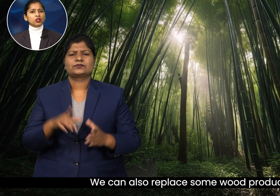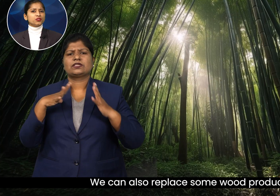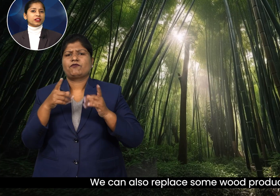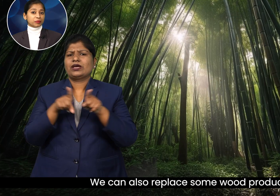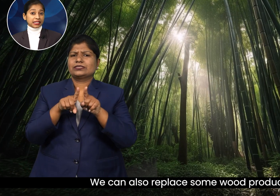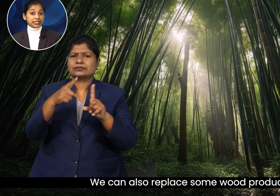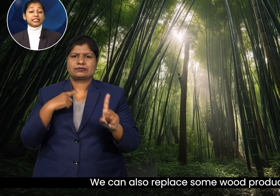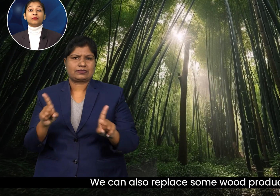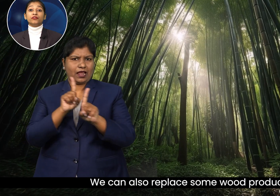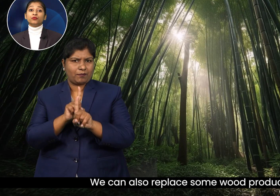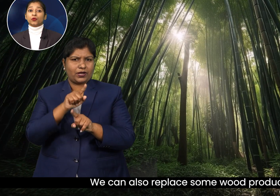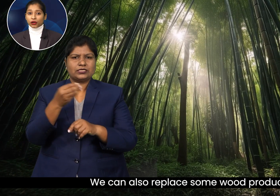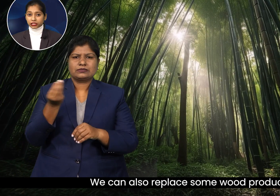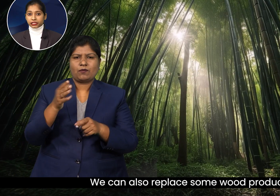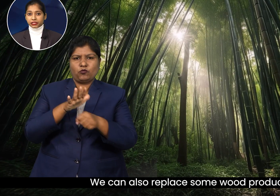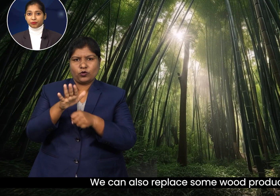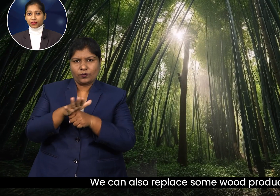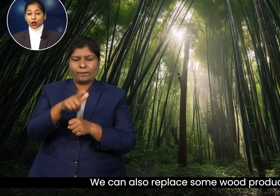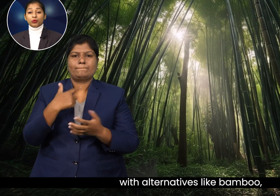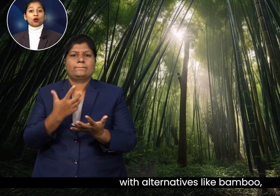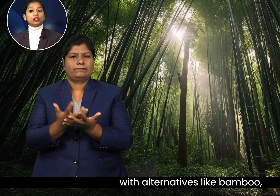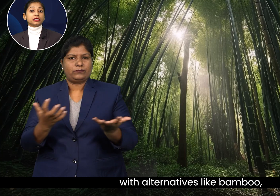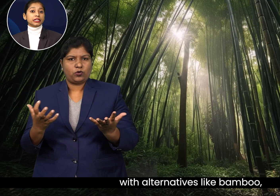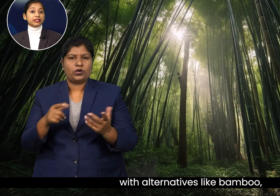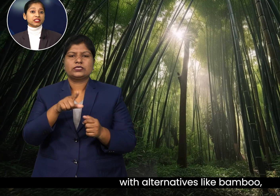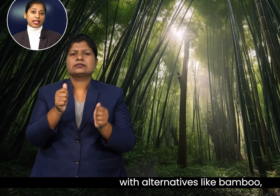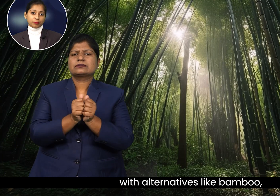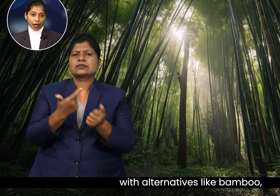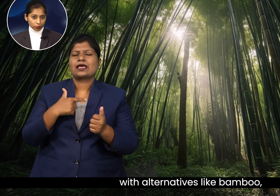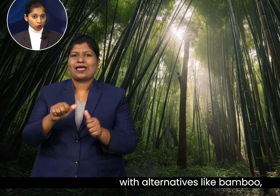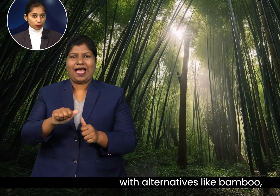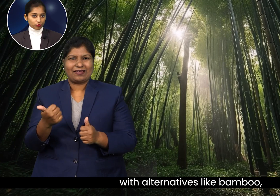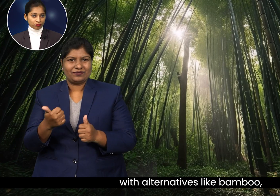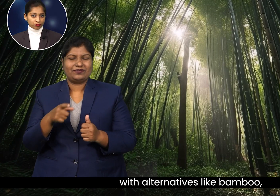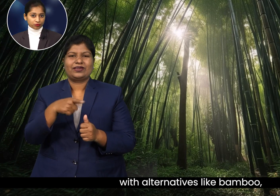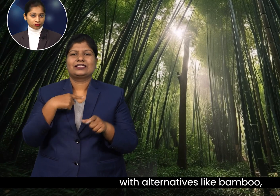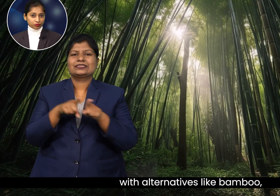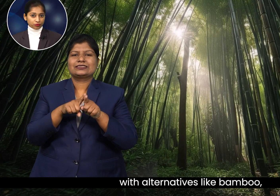We can also replace some wood products with alternatives like bamboo,